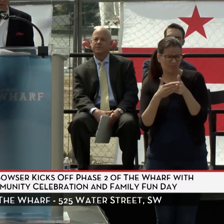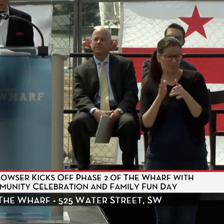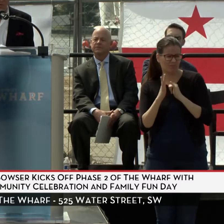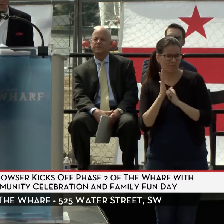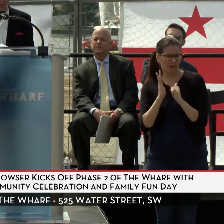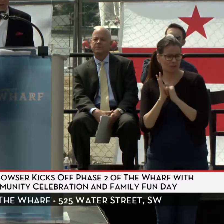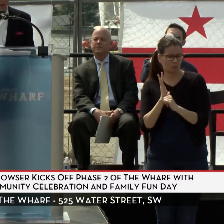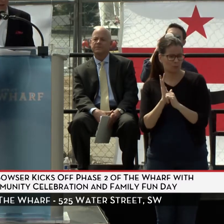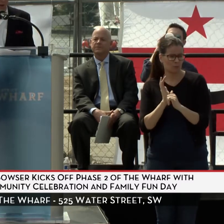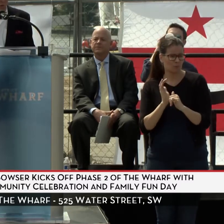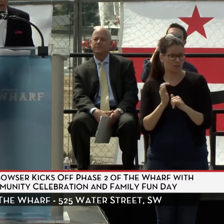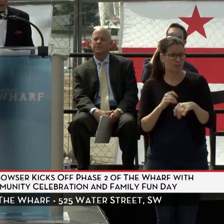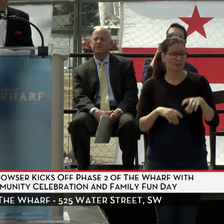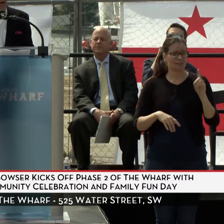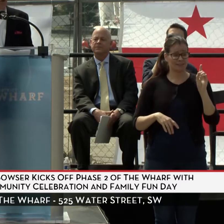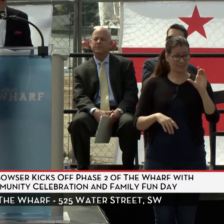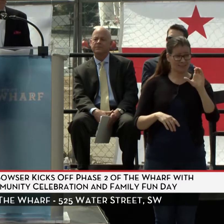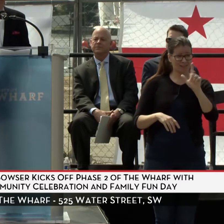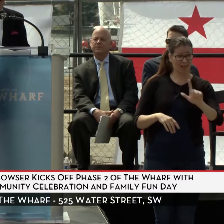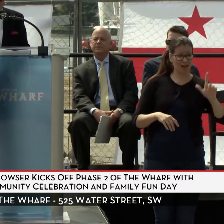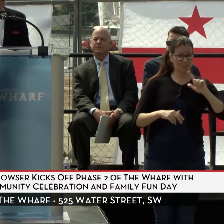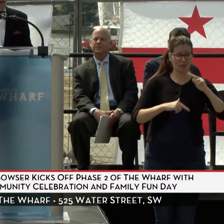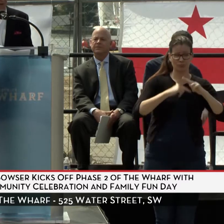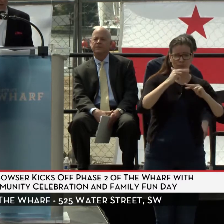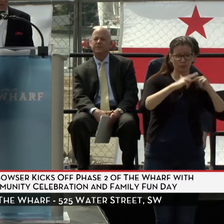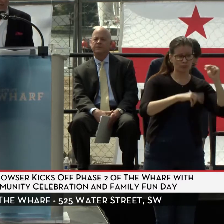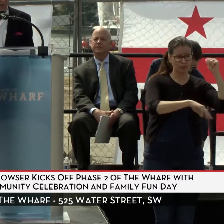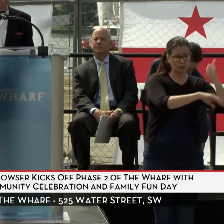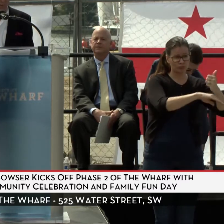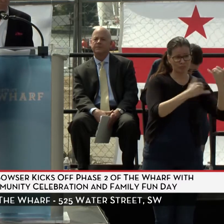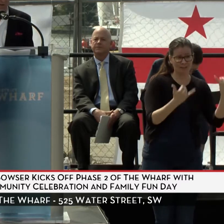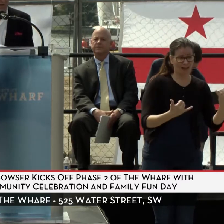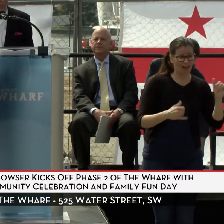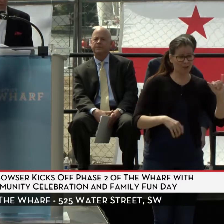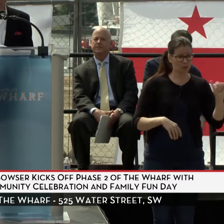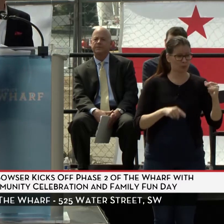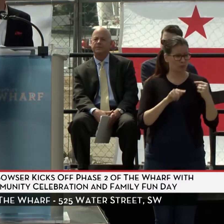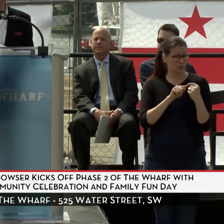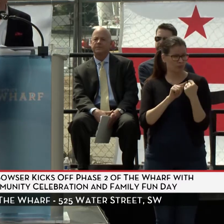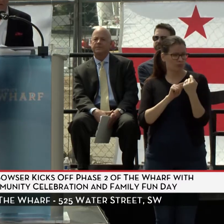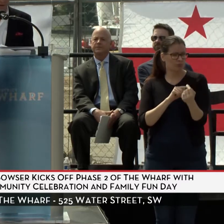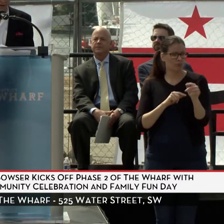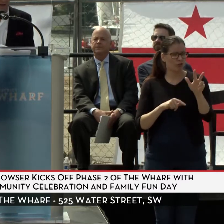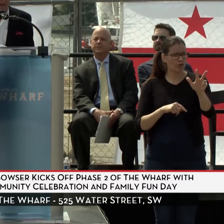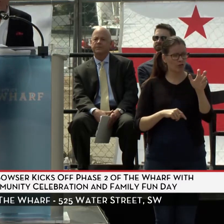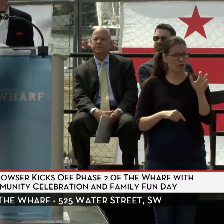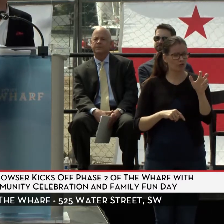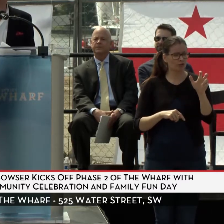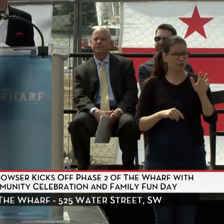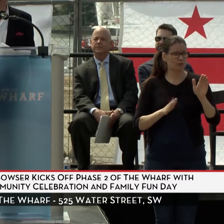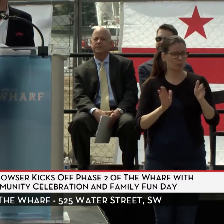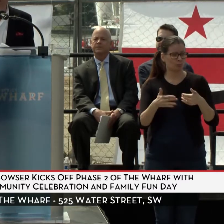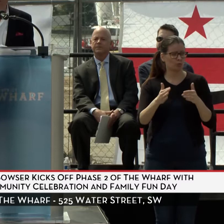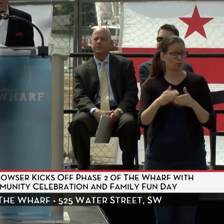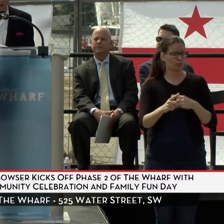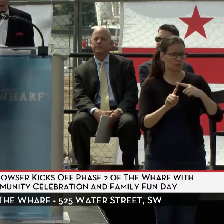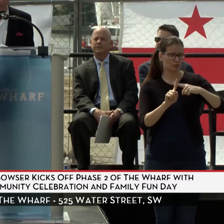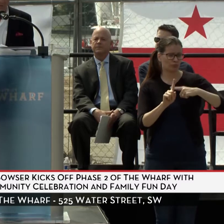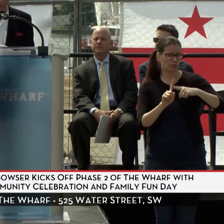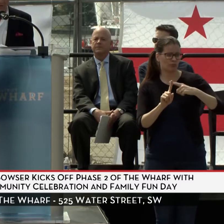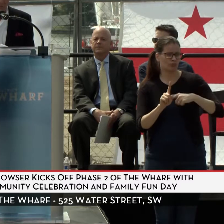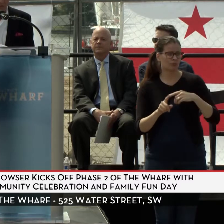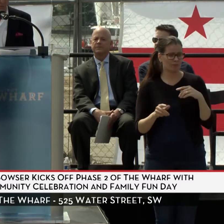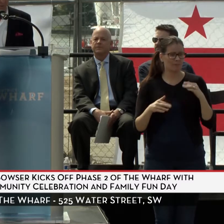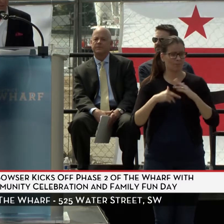under construction or will be. We have, across from that, a 300-unit apartment complex with a theater, and also the redevelopment